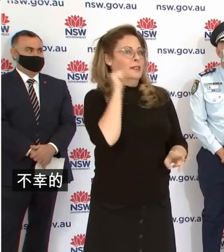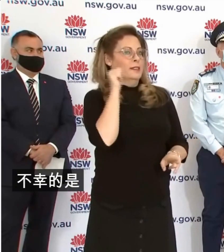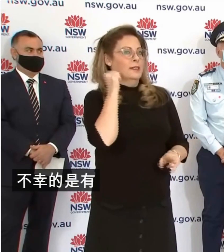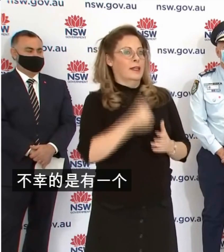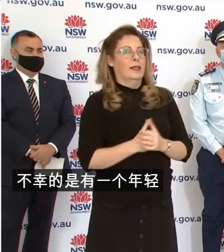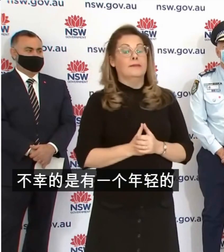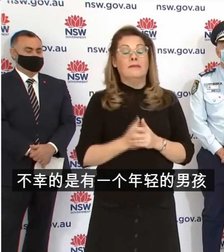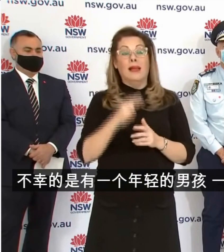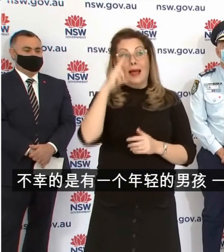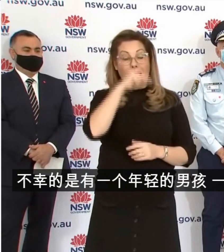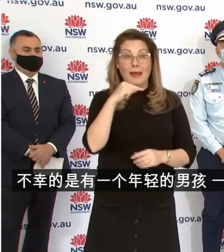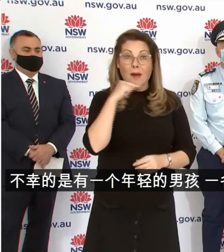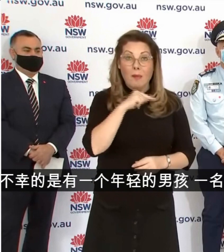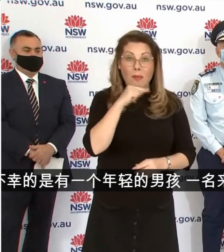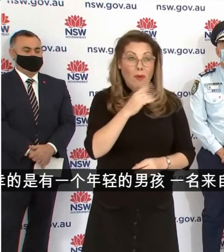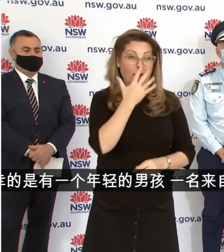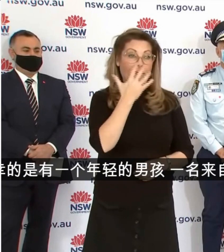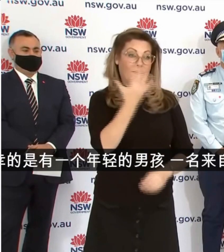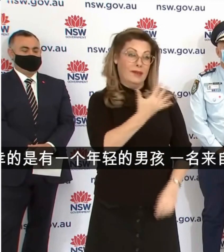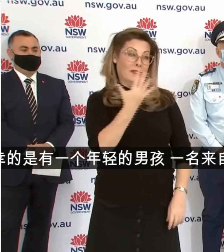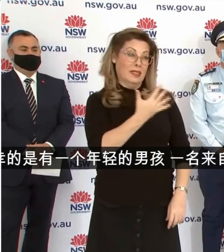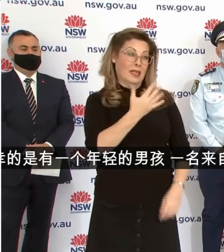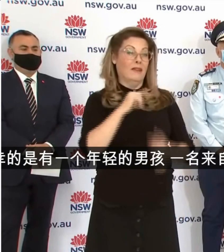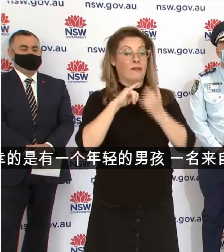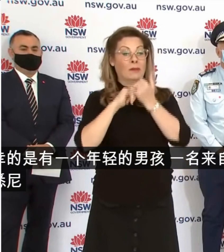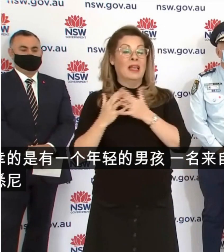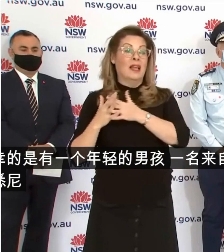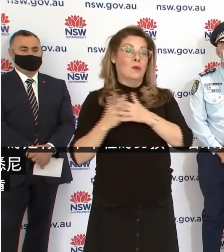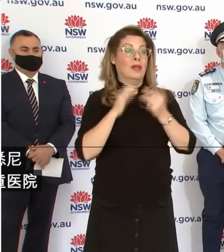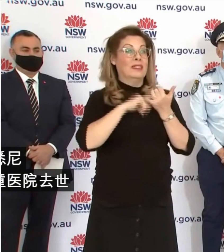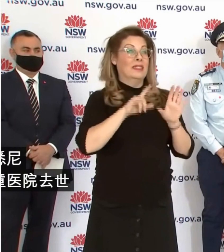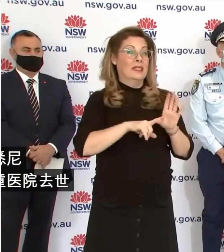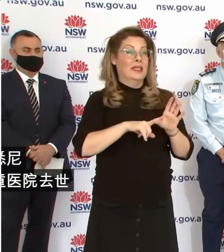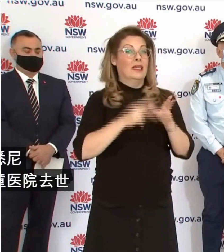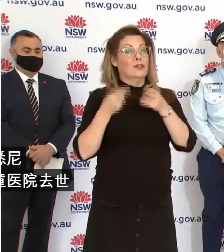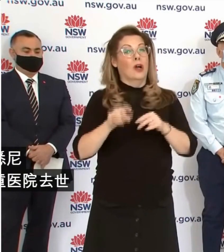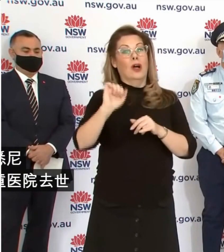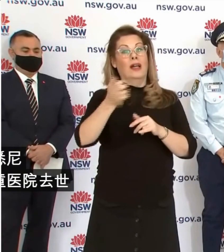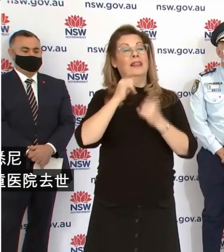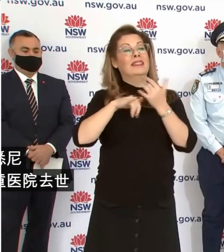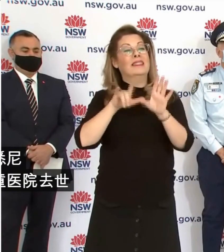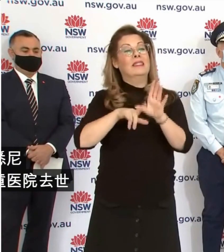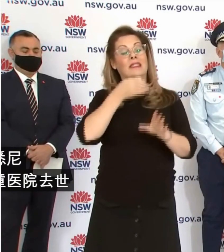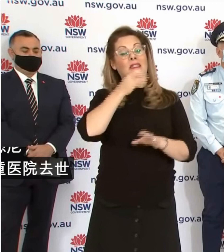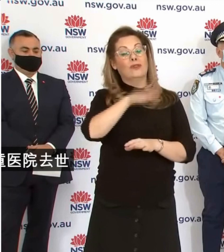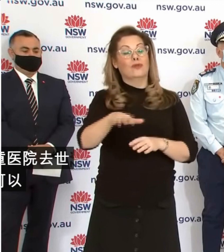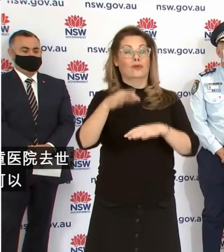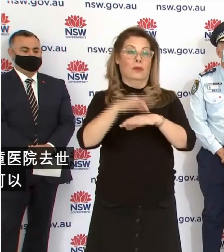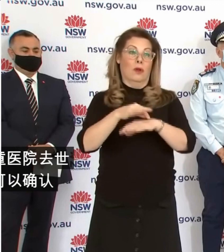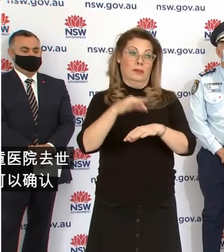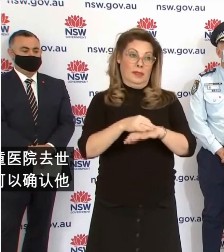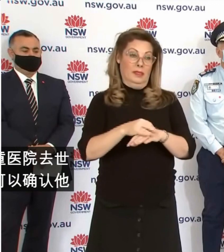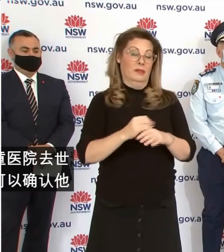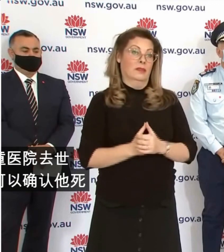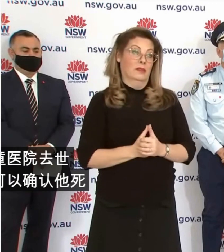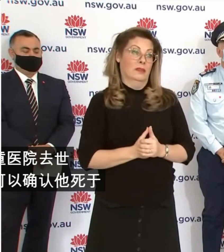a young boy, tragically a 15-year-old from southwestern Sydney, died at Sydney Children's Hospital. I can